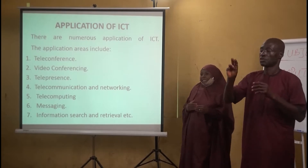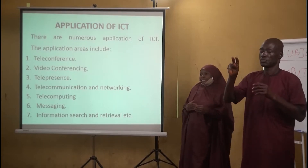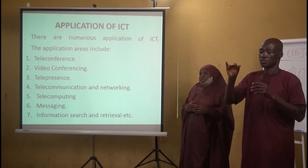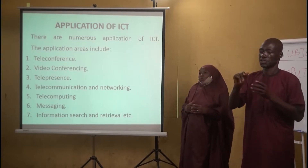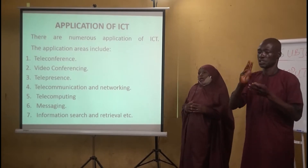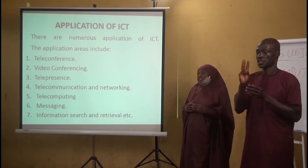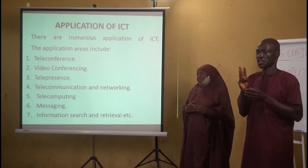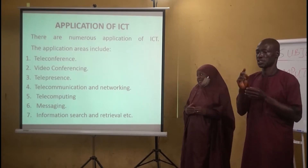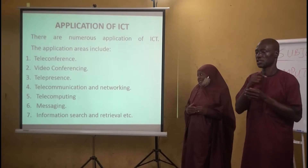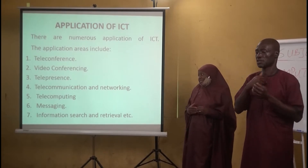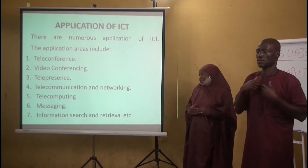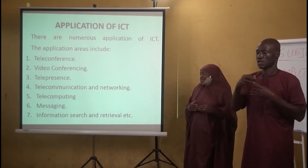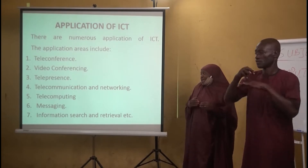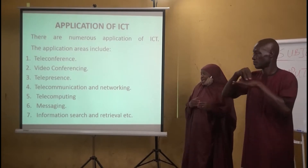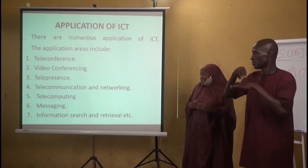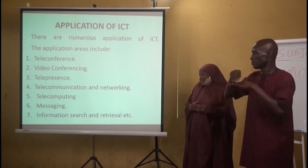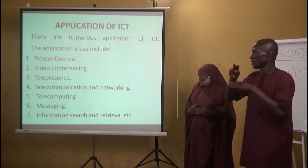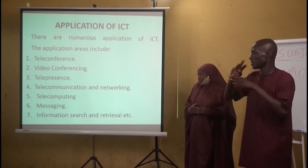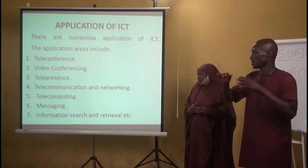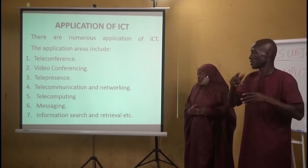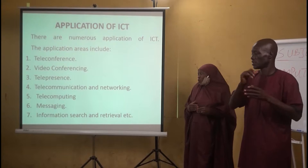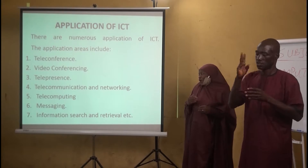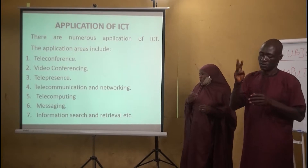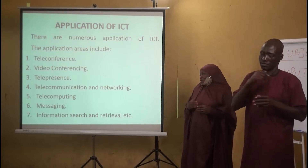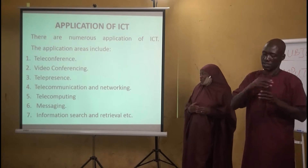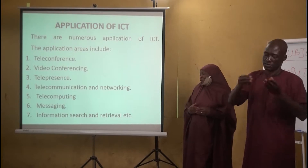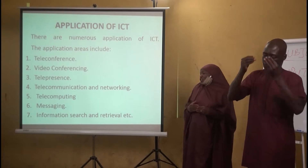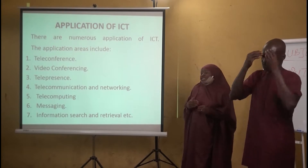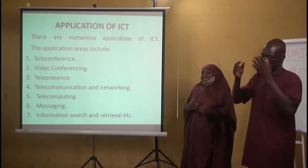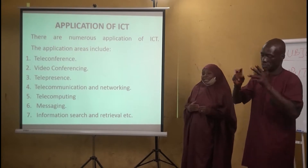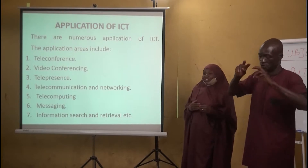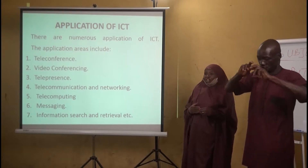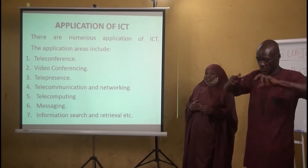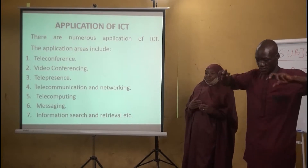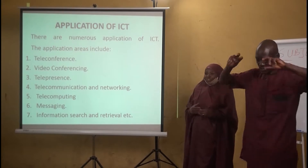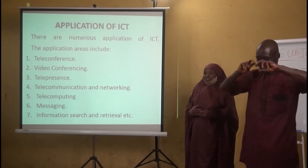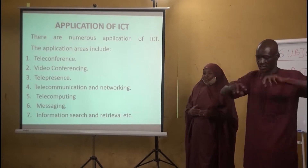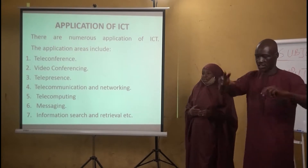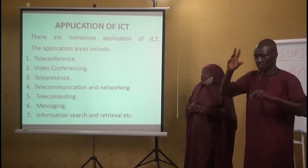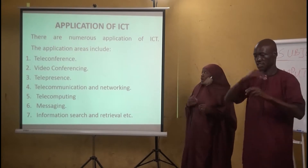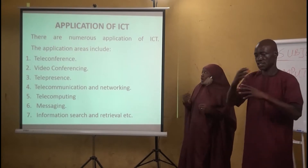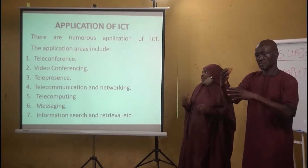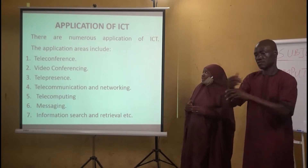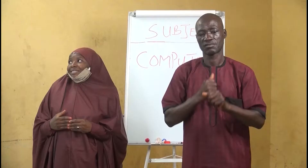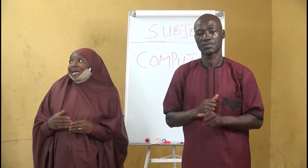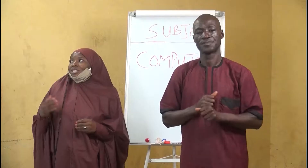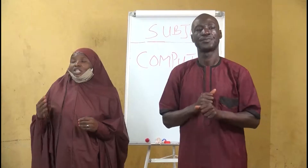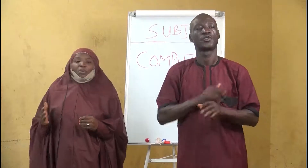6, we have messaging. And 7, we have information search and retrieval. All these are some of